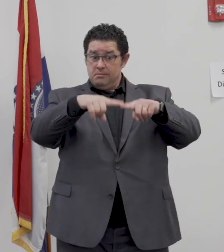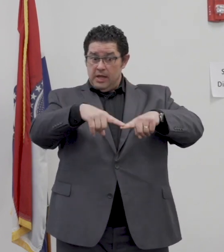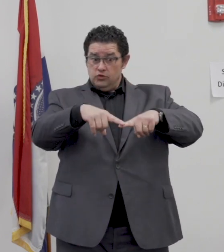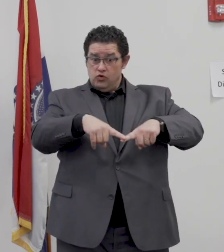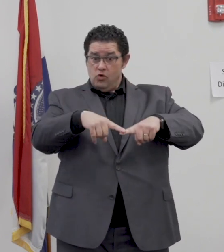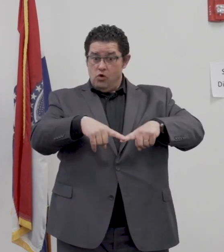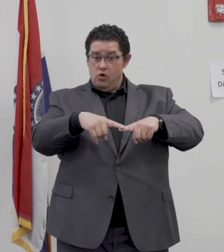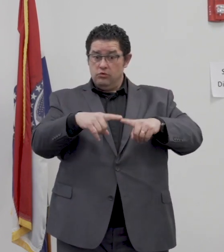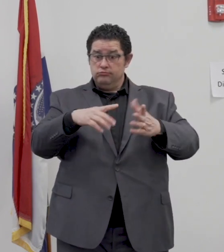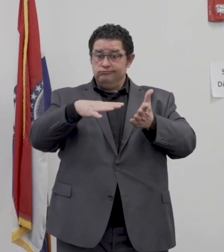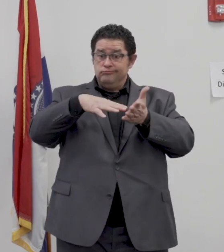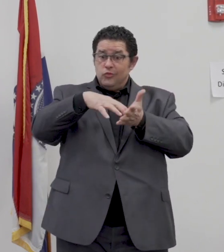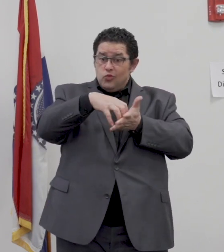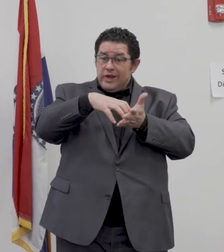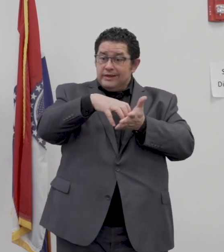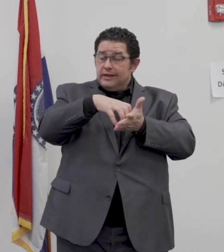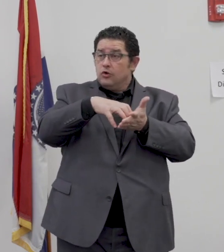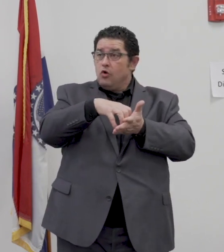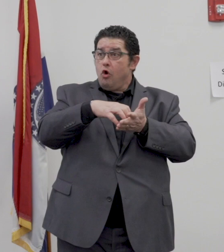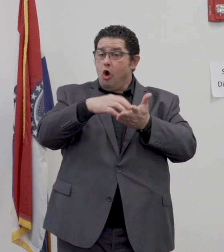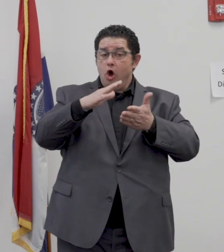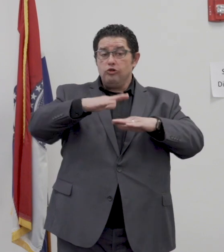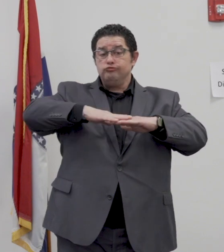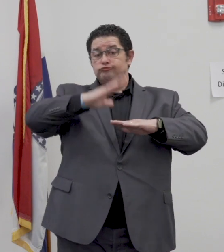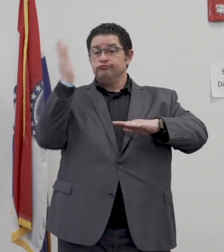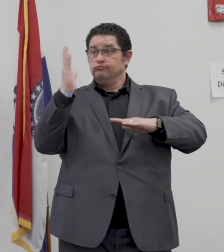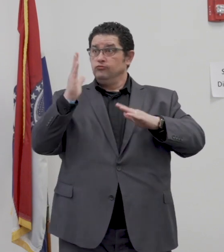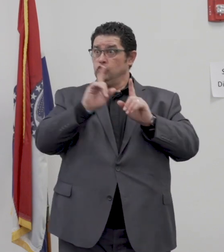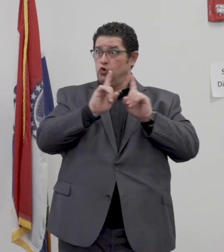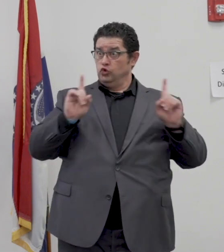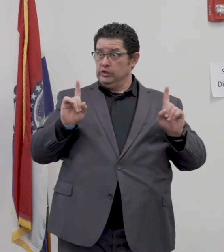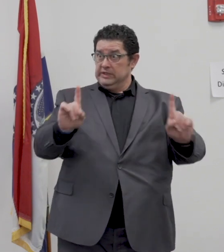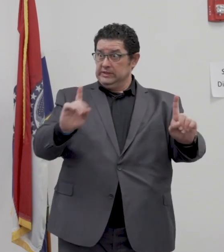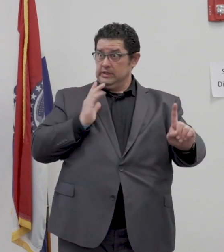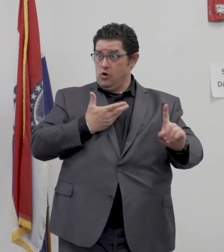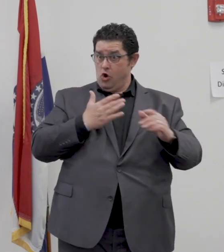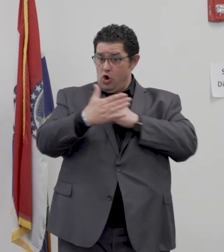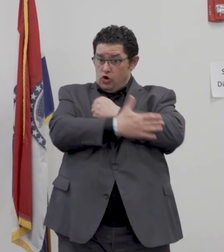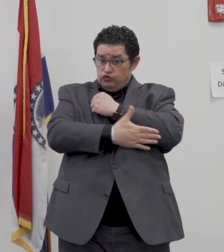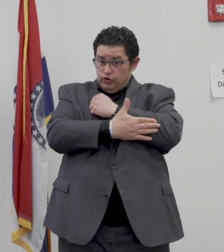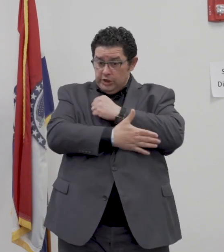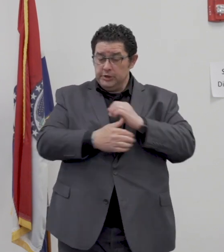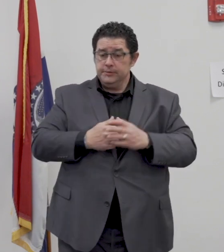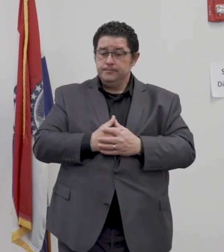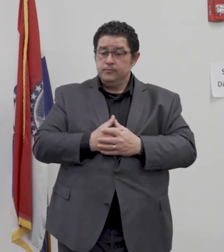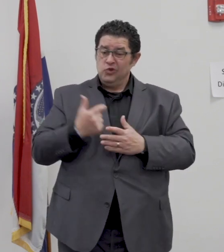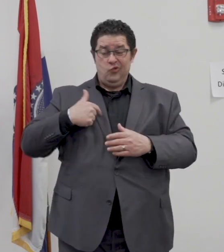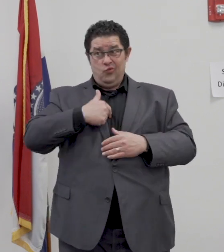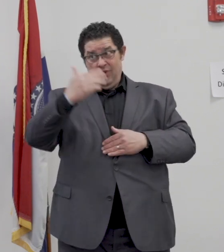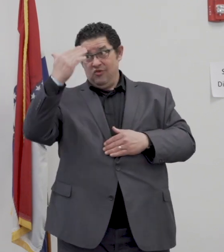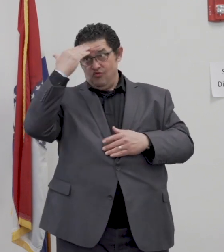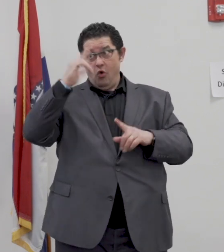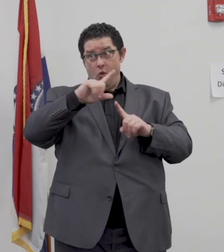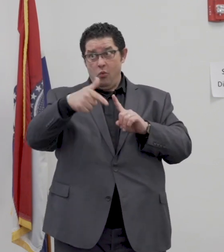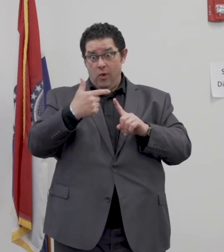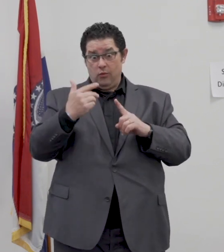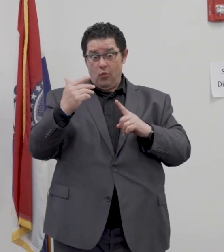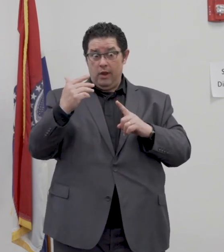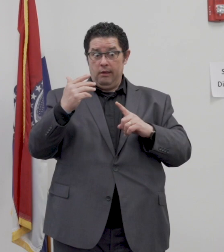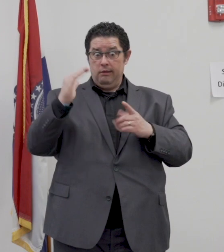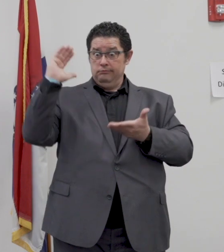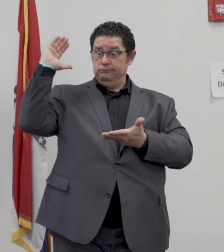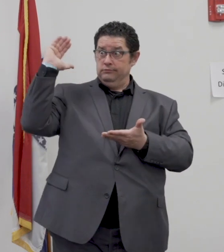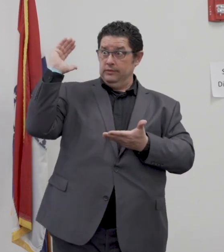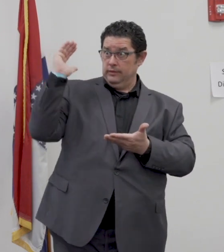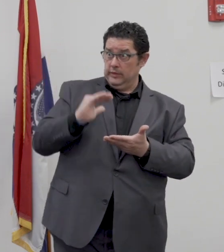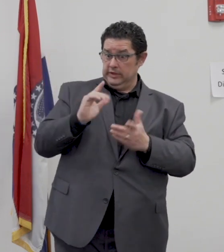by the weakening of social distancing restrictions in our country. We know that when we ease our restrictions, that the virus will